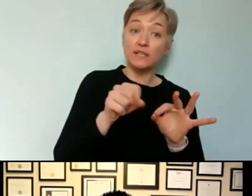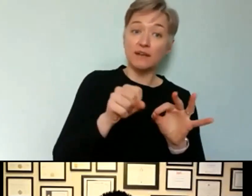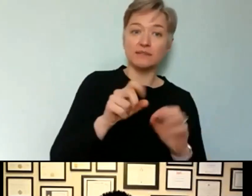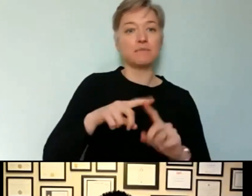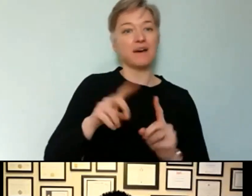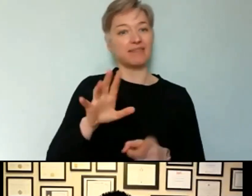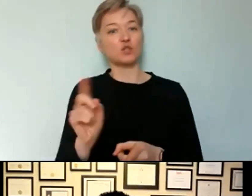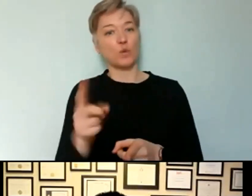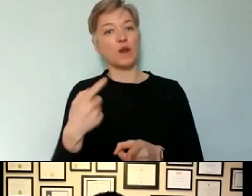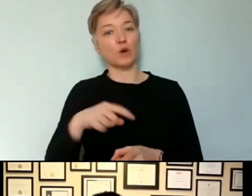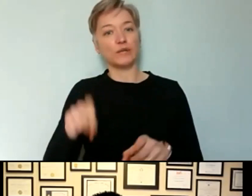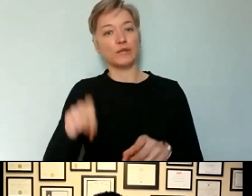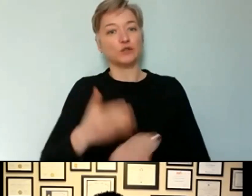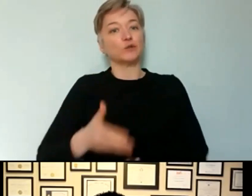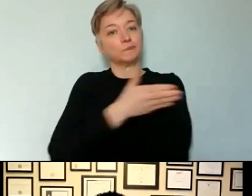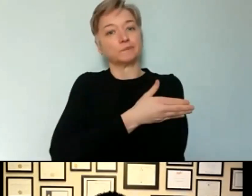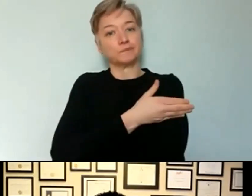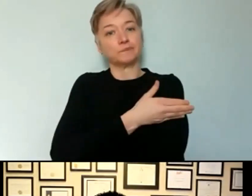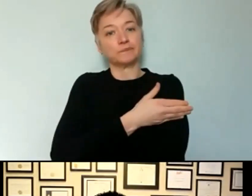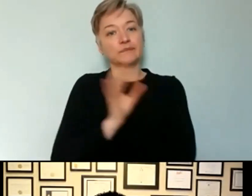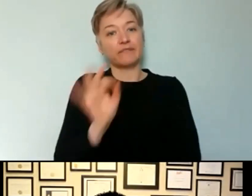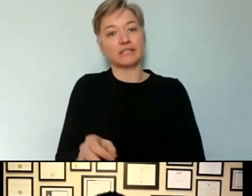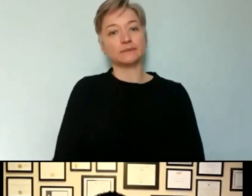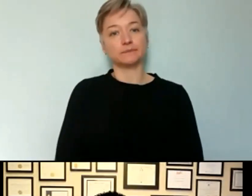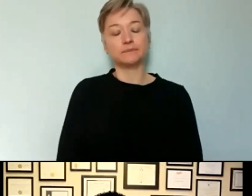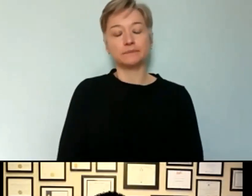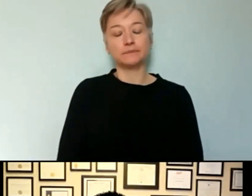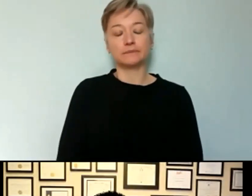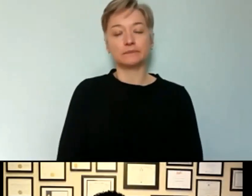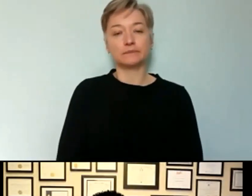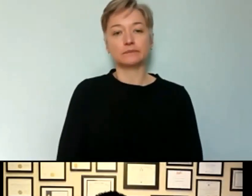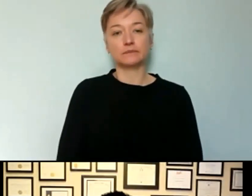that we need to do a better job with.